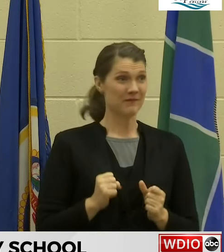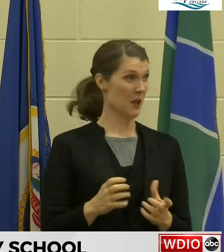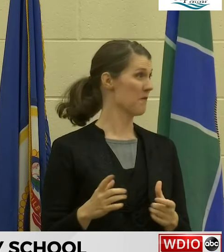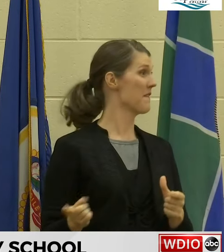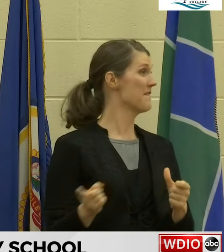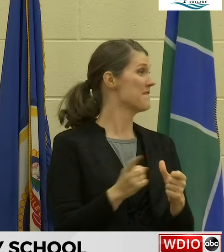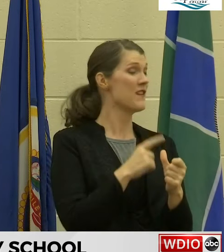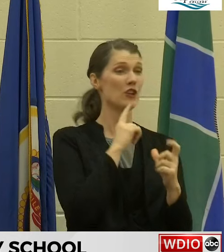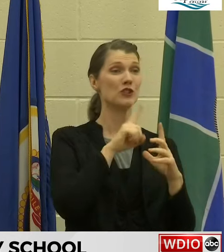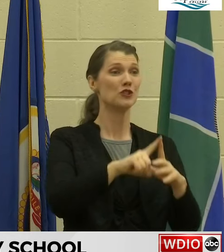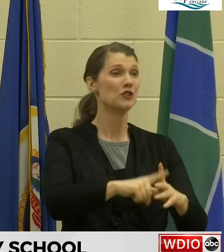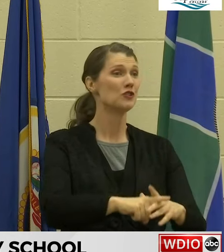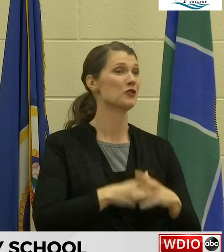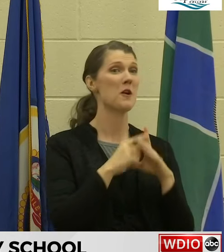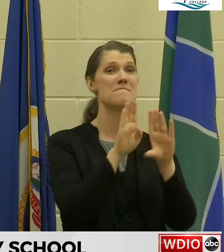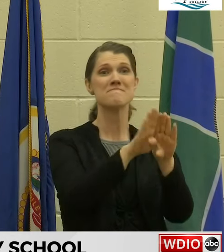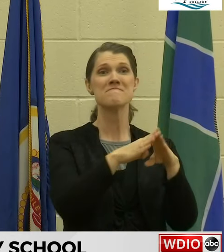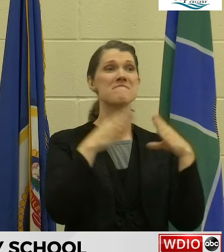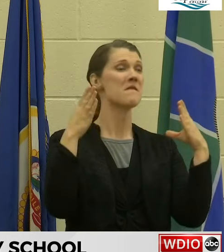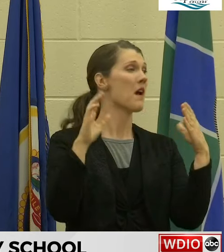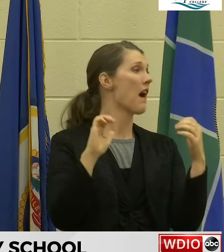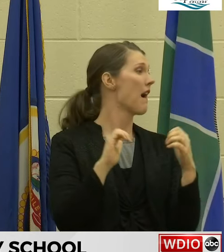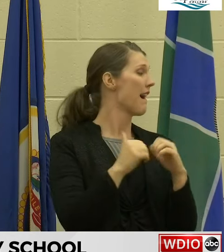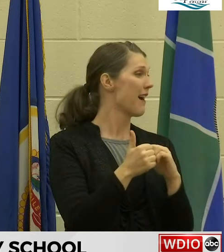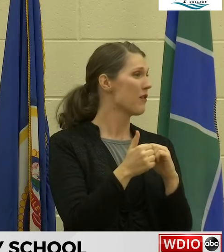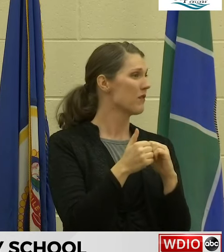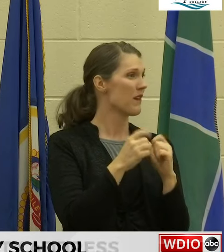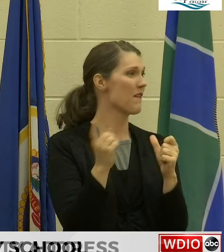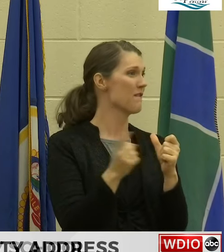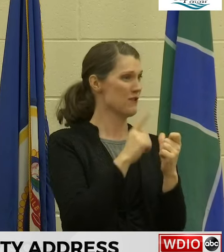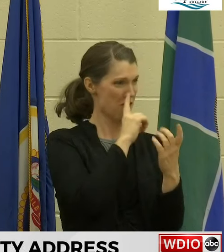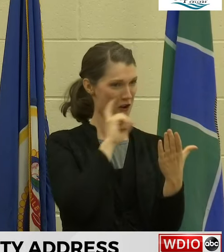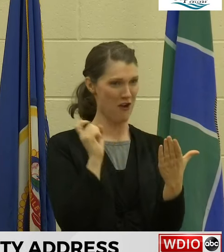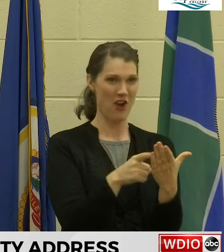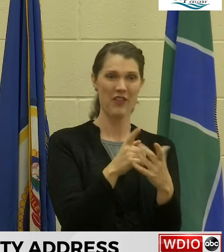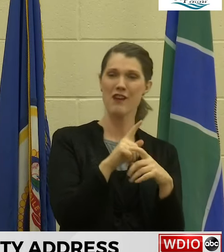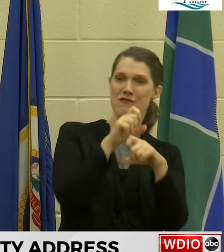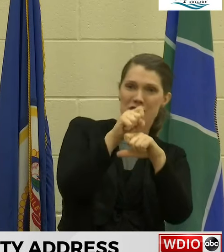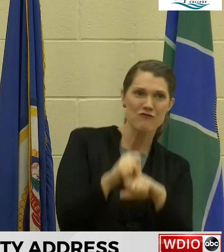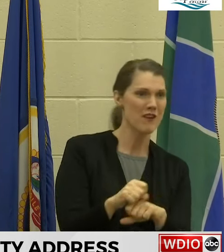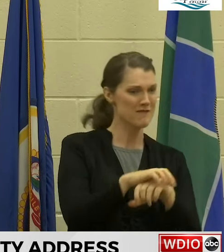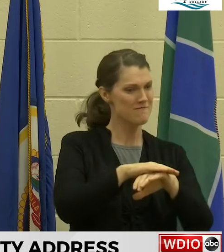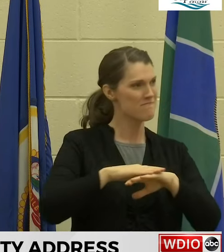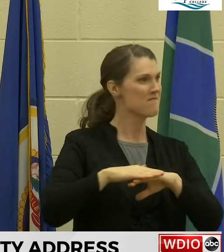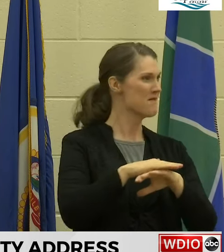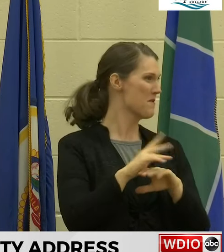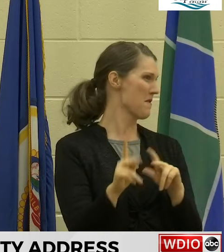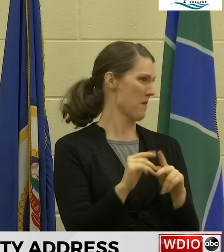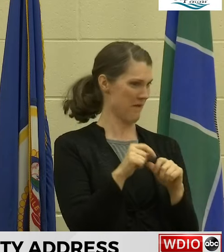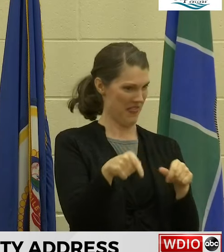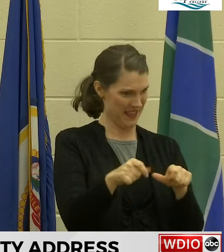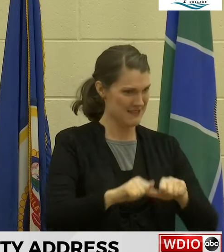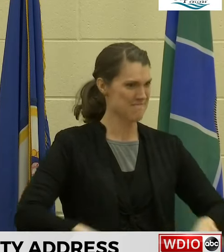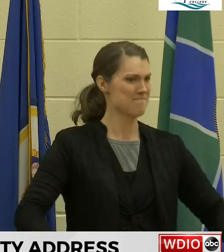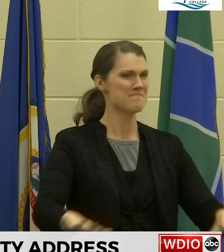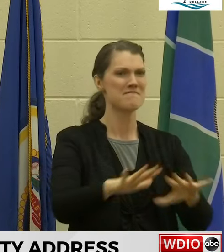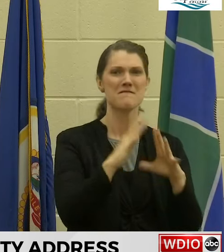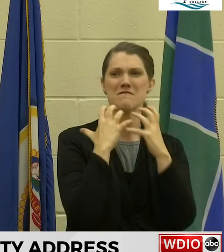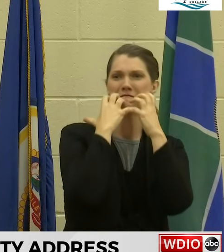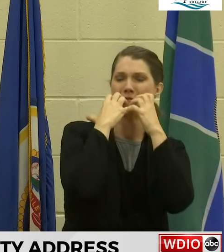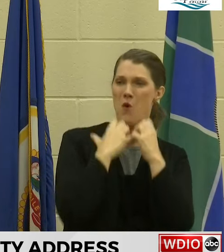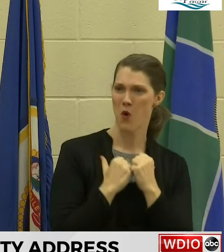I'd like to start first tonight by acknowledging the traditional Native inhabitants and custodians of this